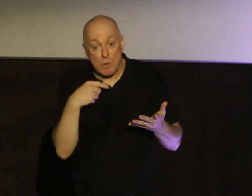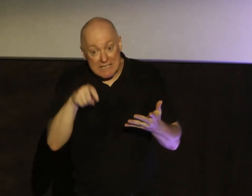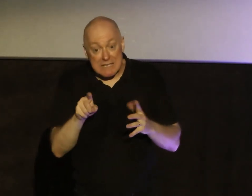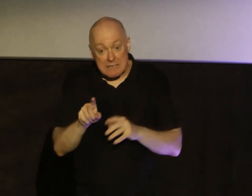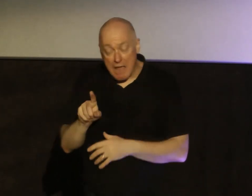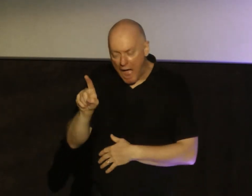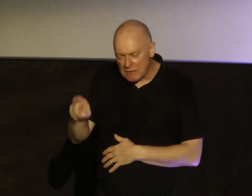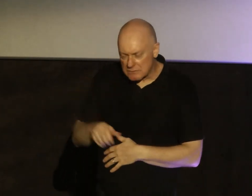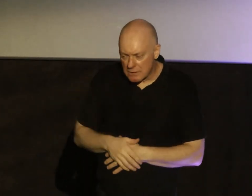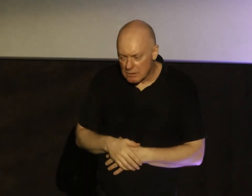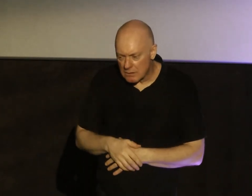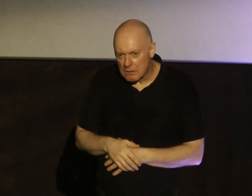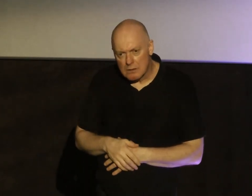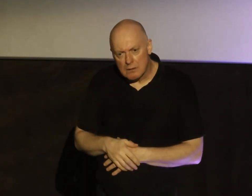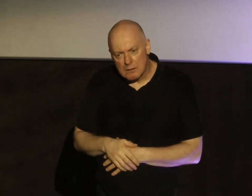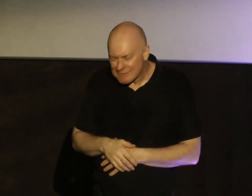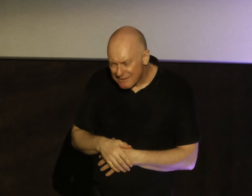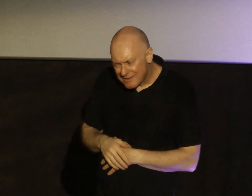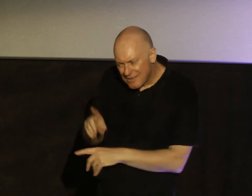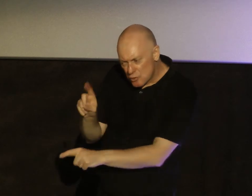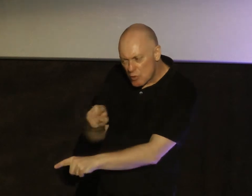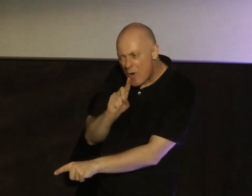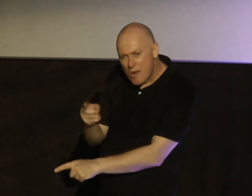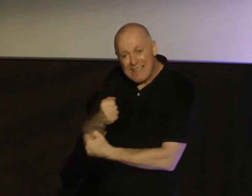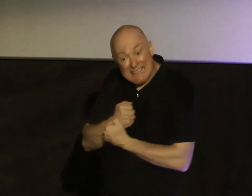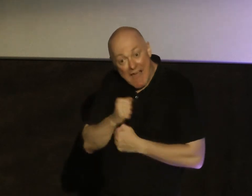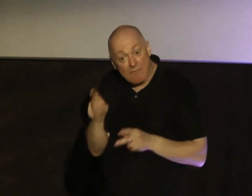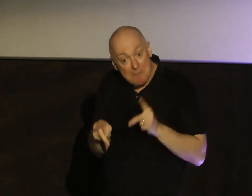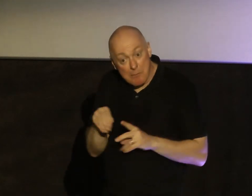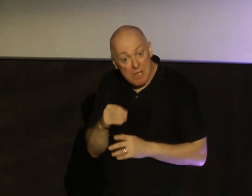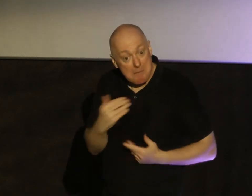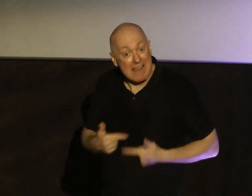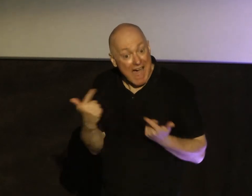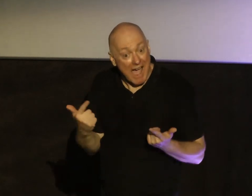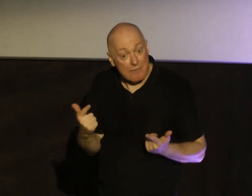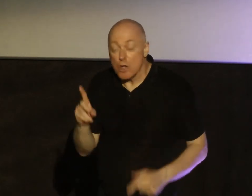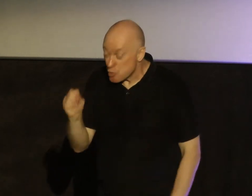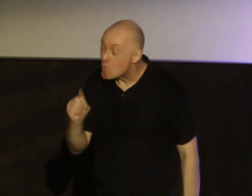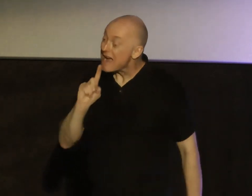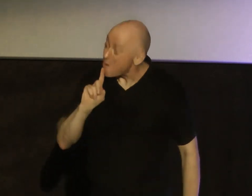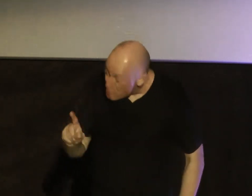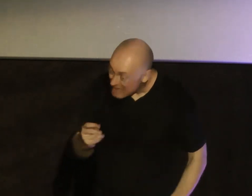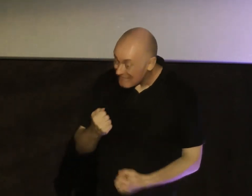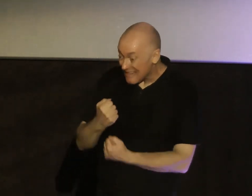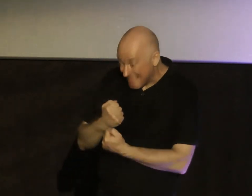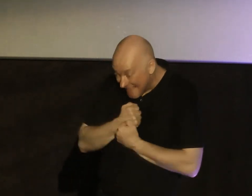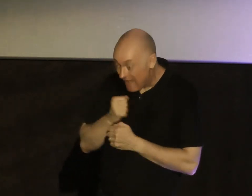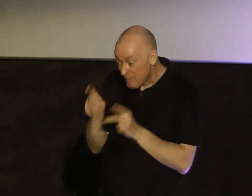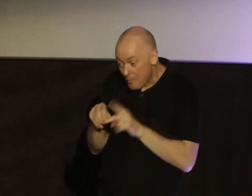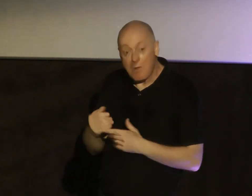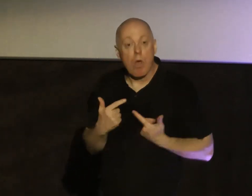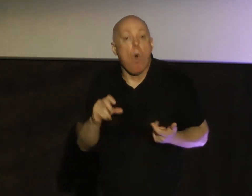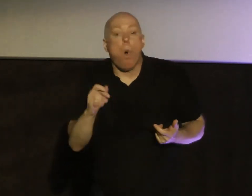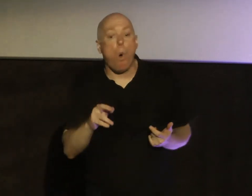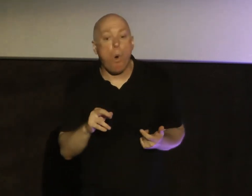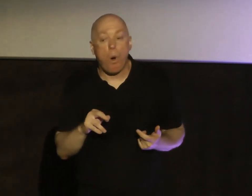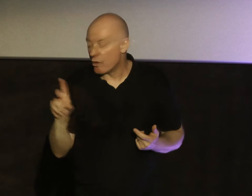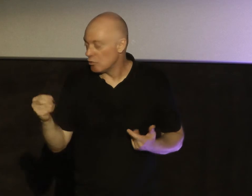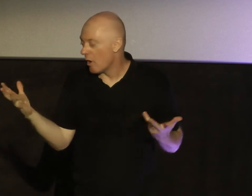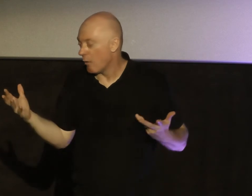question. Do I love the people in my life? Do I genuinely love the people in my life? Or do I want these relationships for other